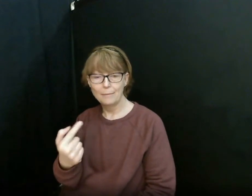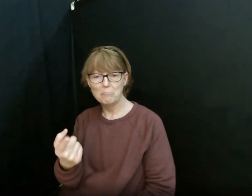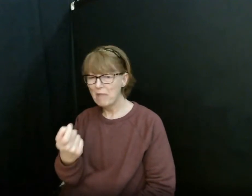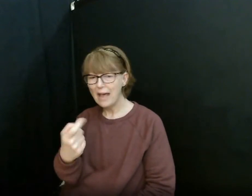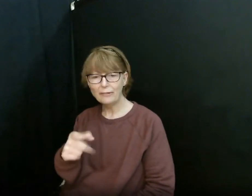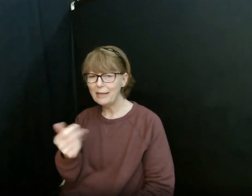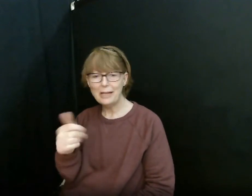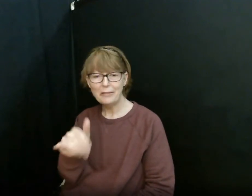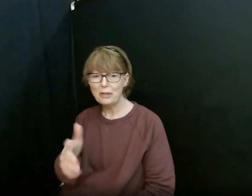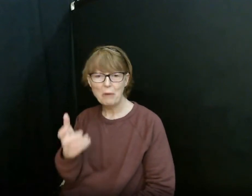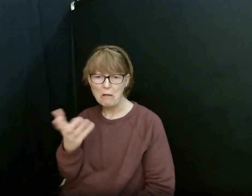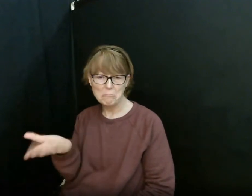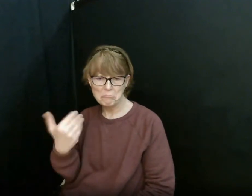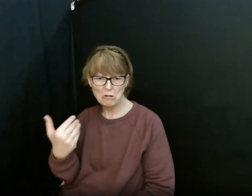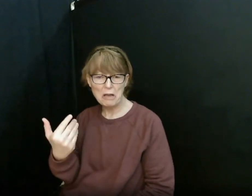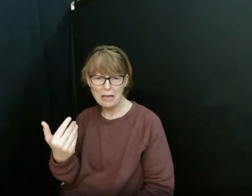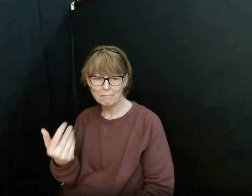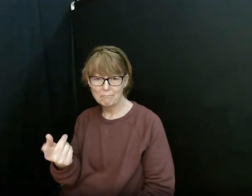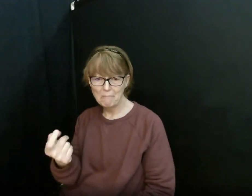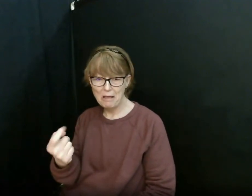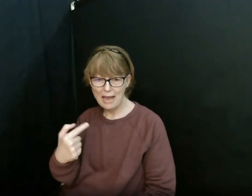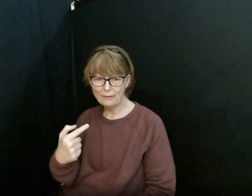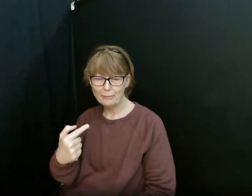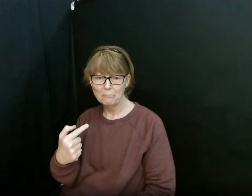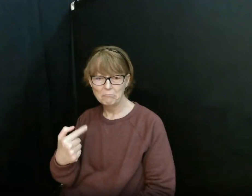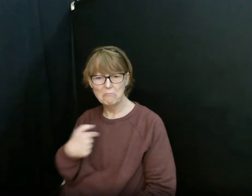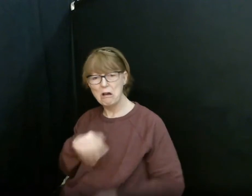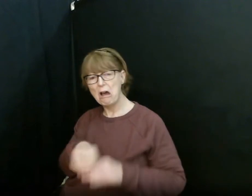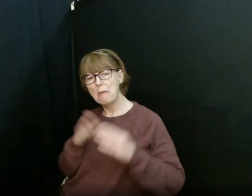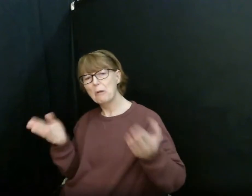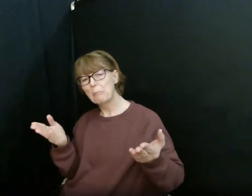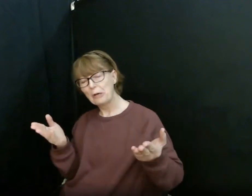Okay. Ask me anything you want. Go ahead. Ask me. I am an open book.